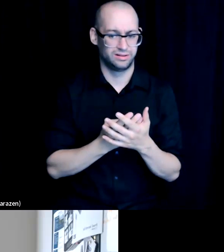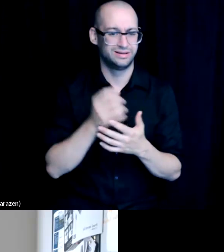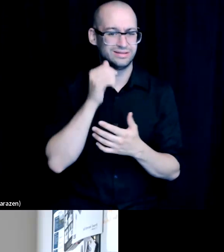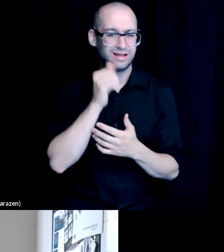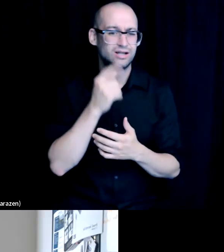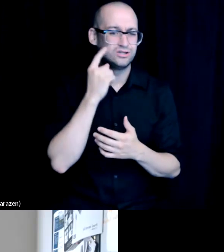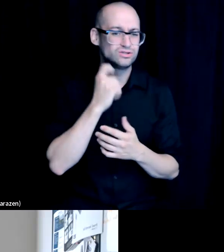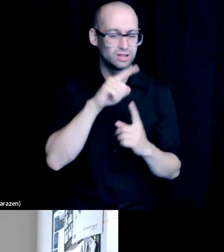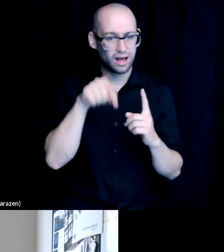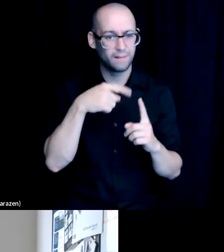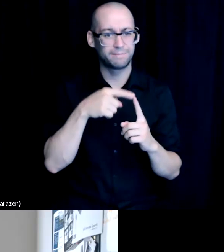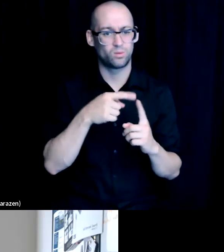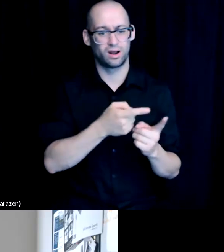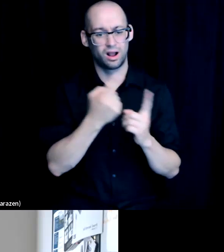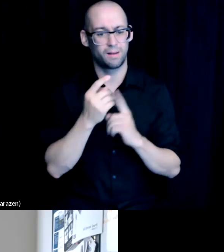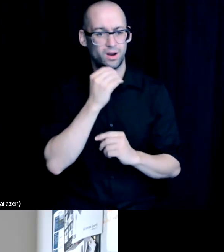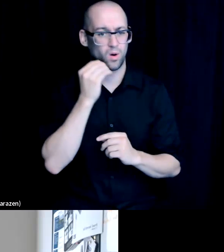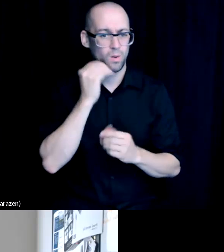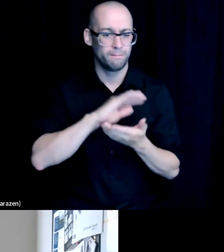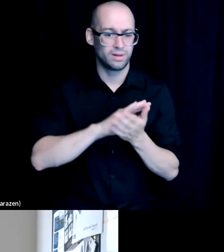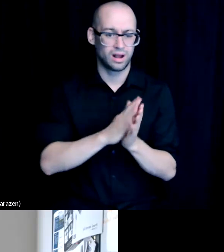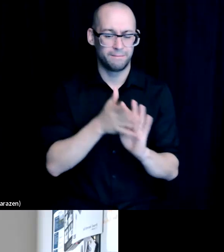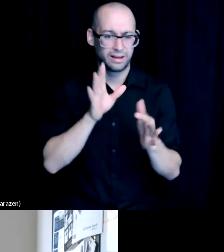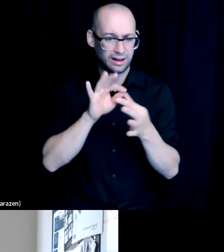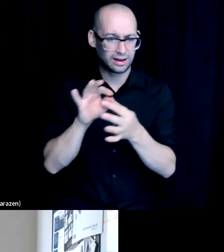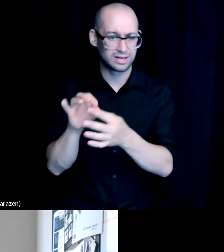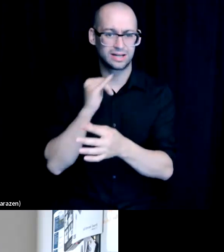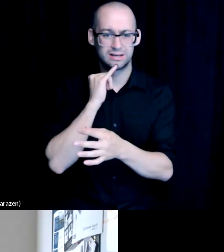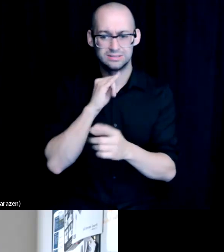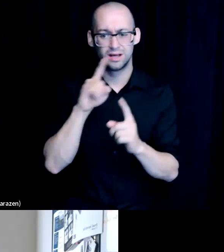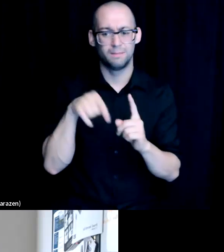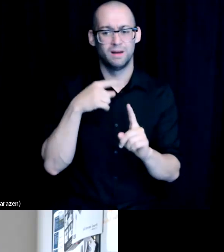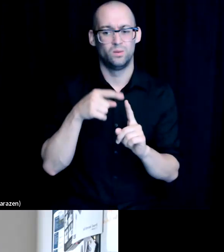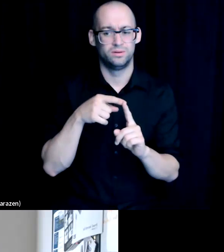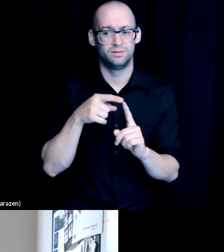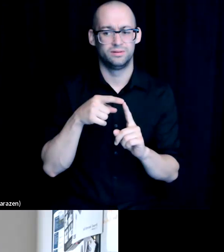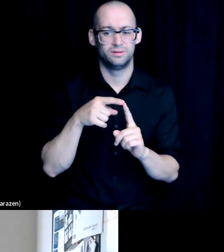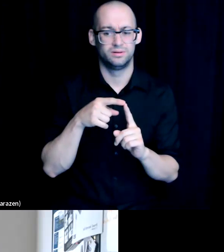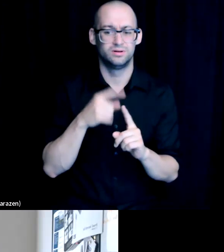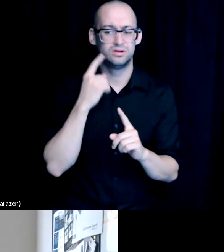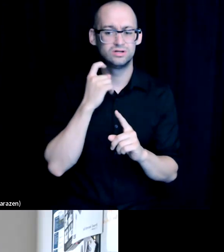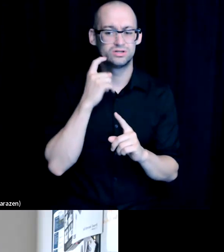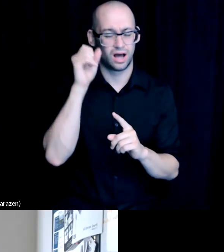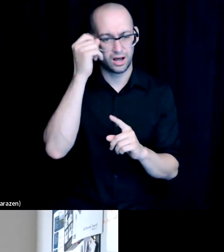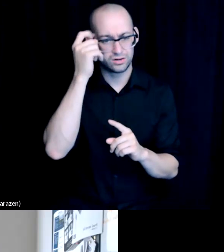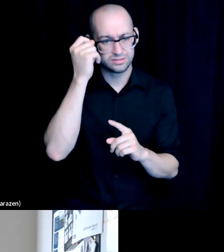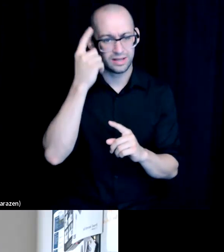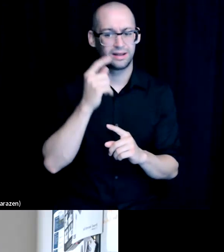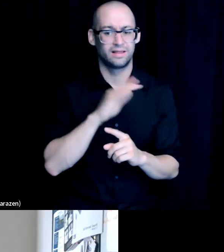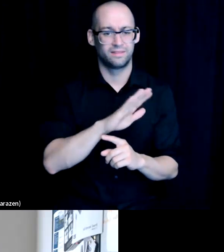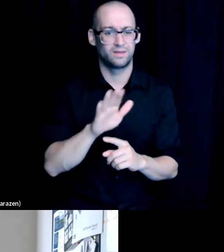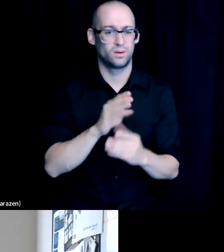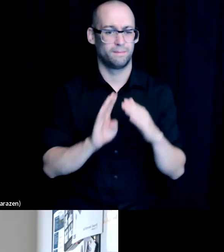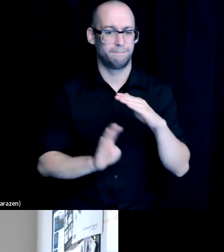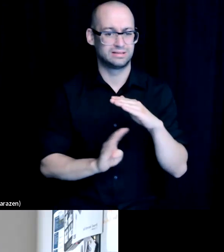about coming home or getting connected. It's also about just understanding the basics